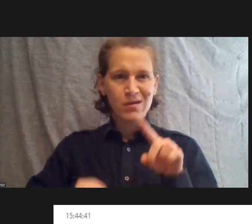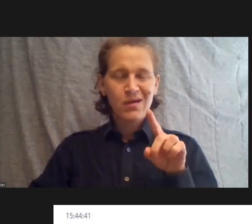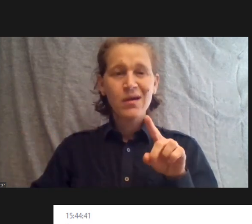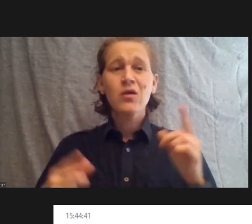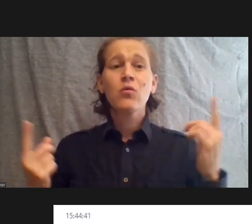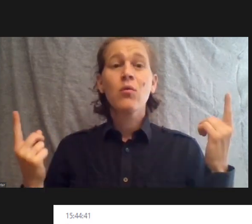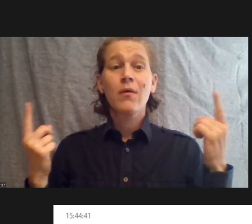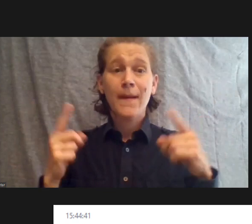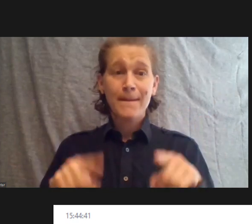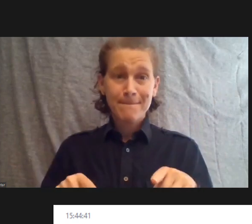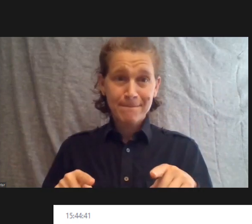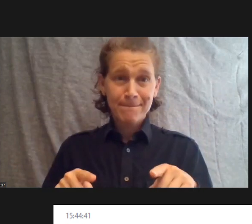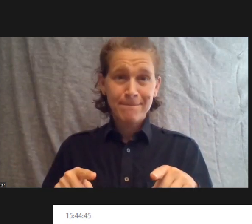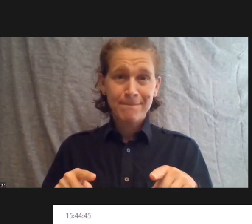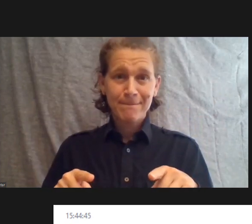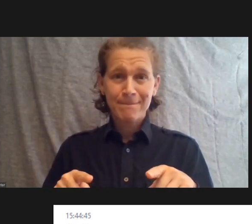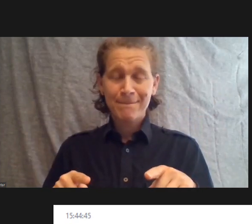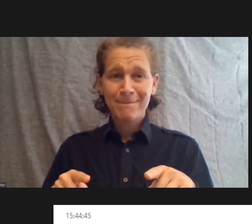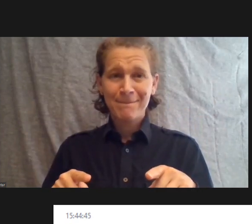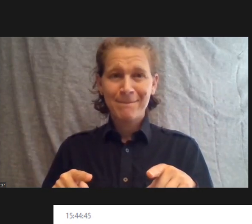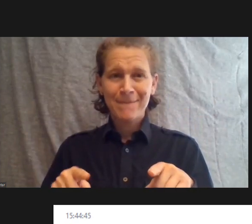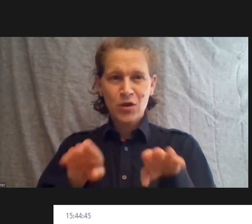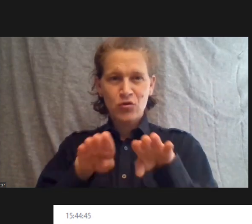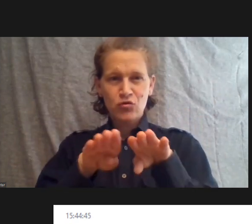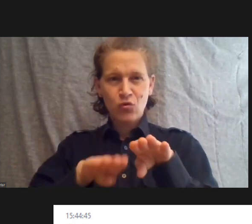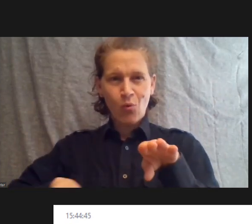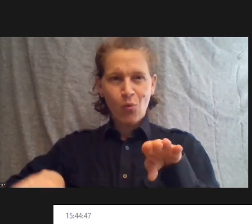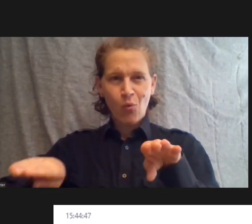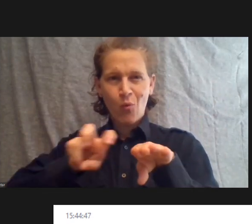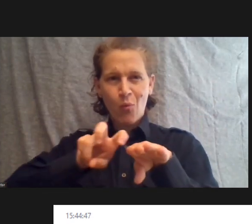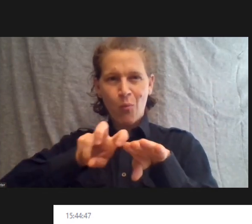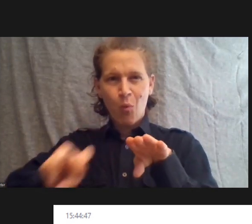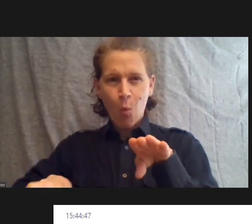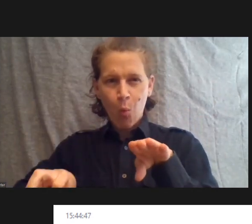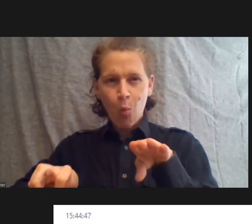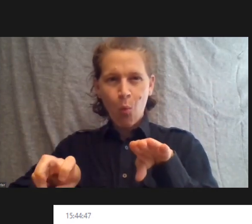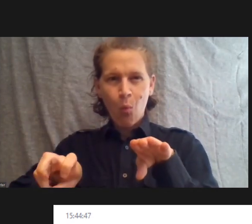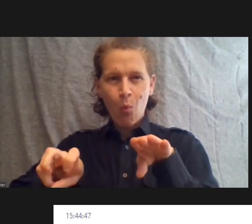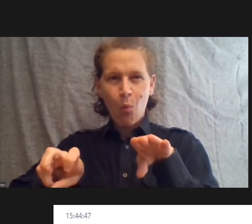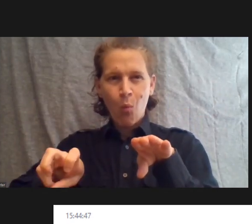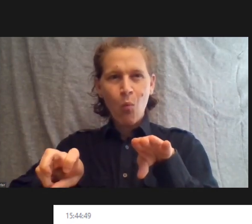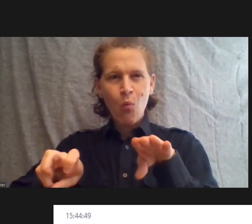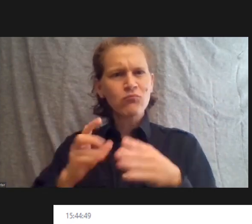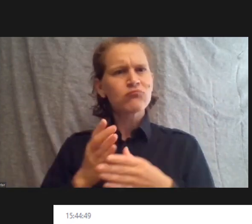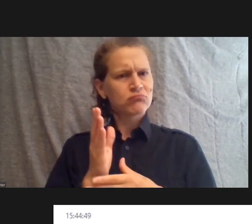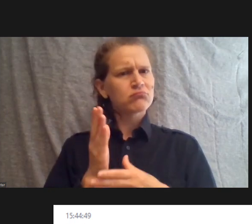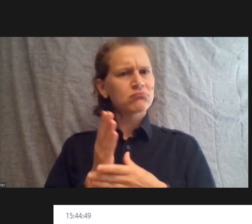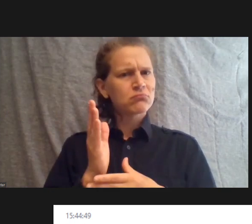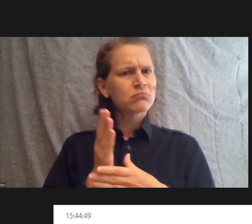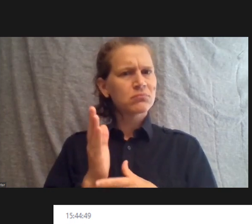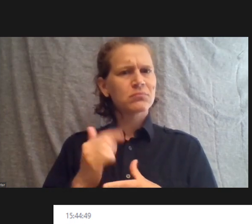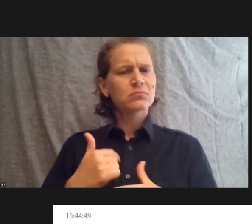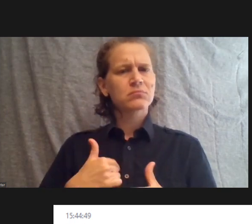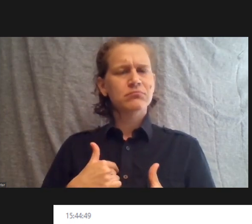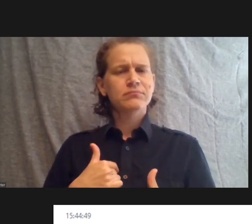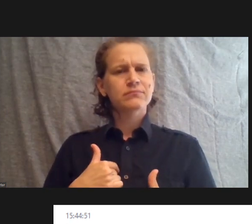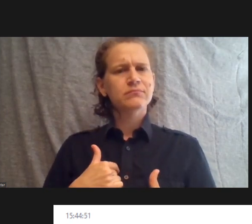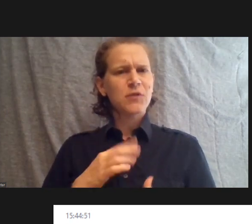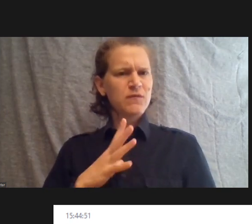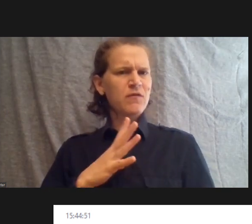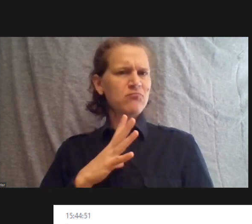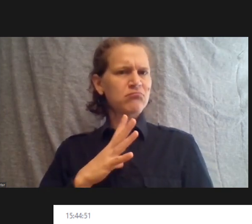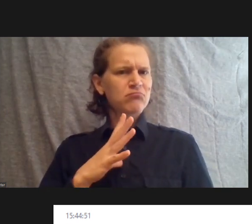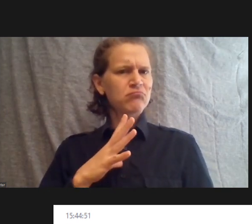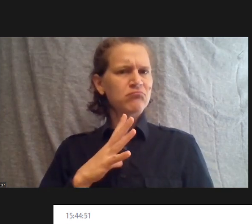up in a ditch. It's okay. I was